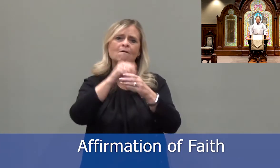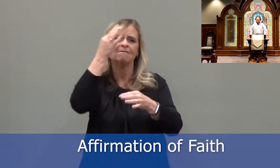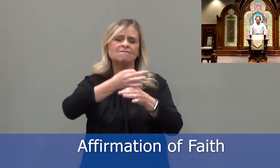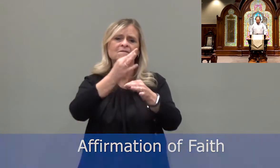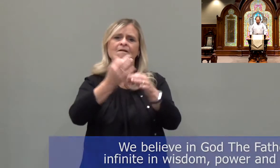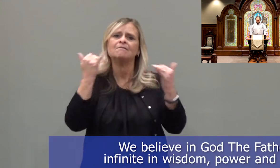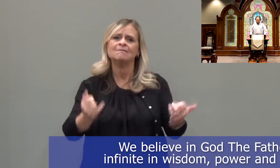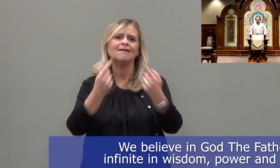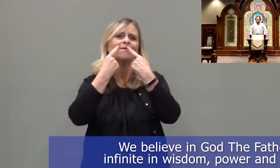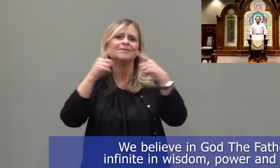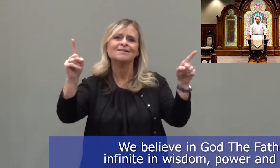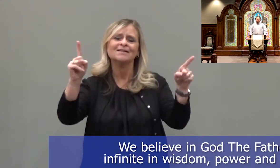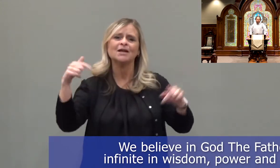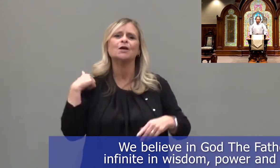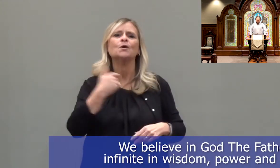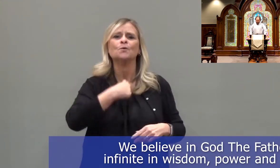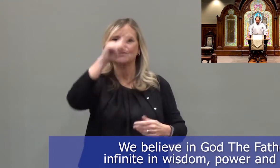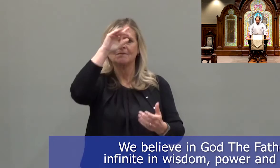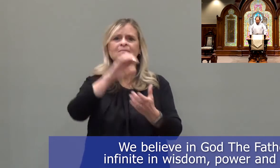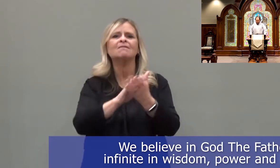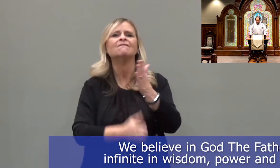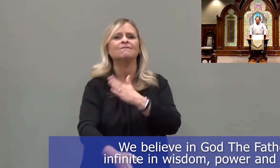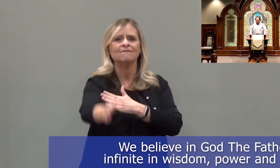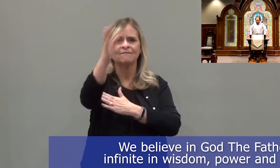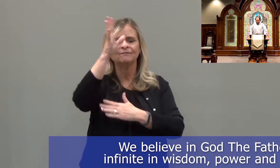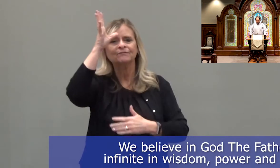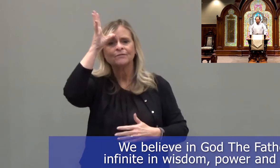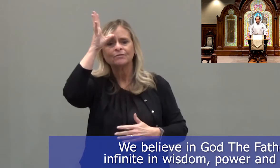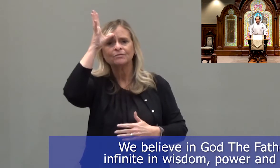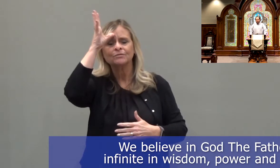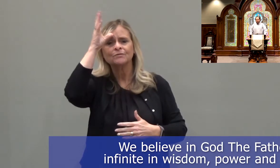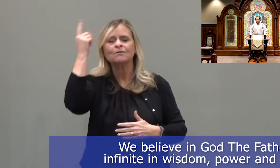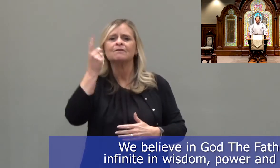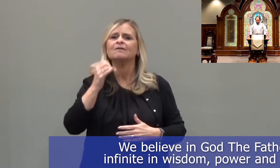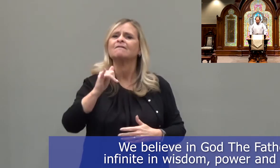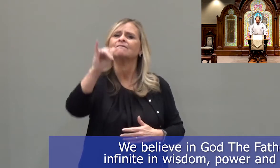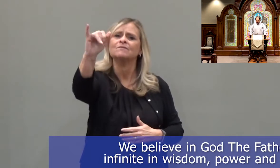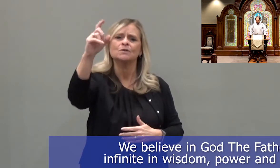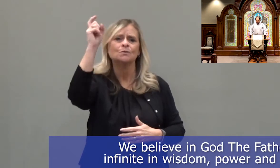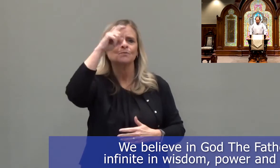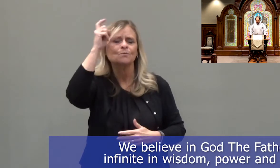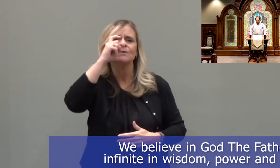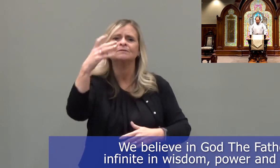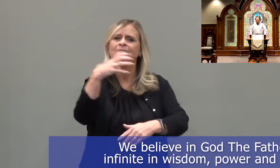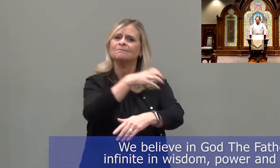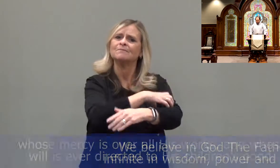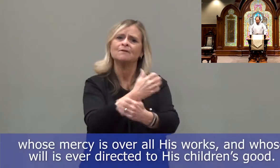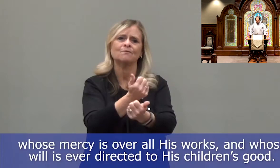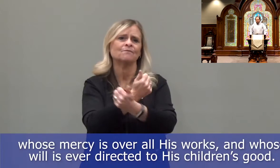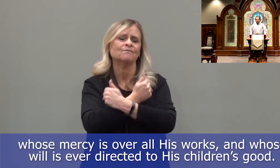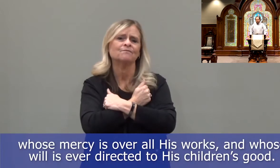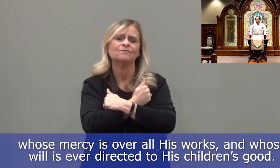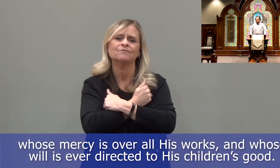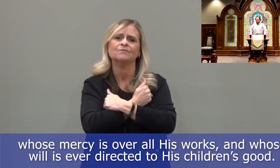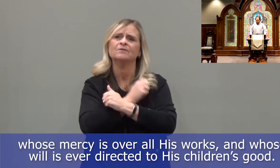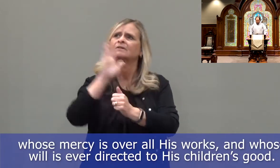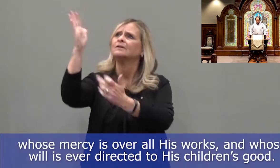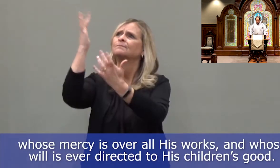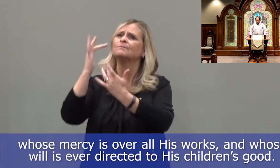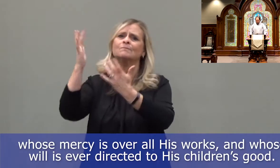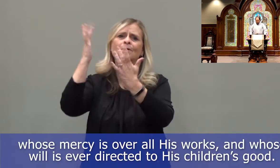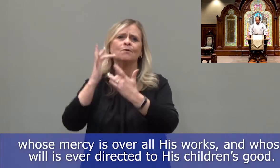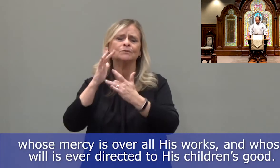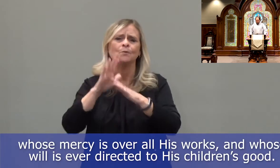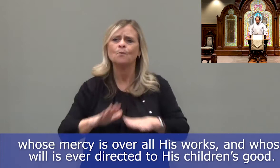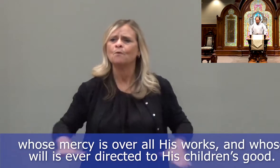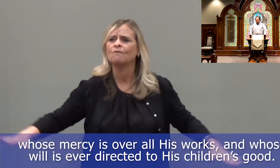declare. We believe in God the Father, infinite in wisdom, power, and love, whose mercy is over